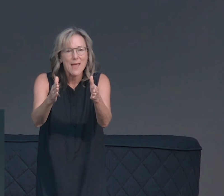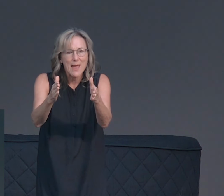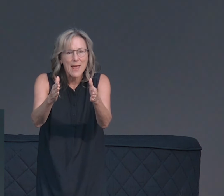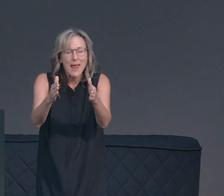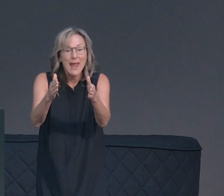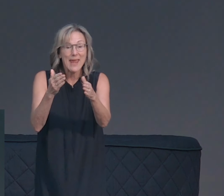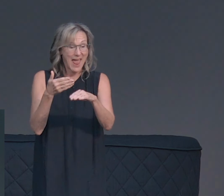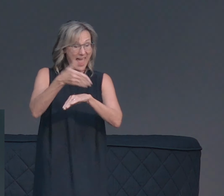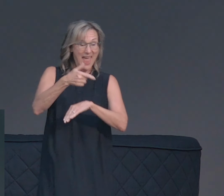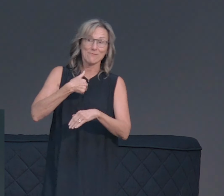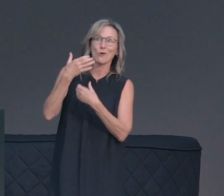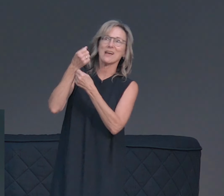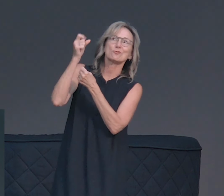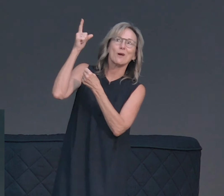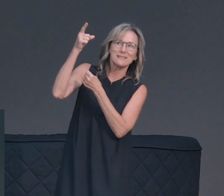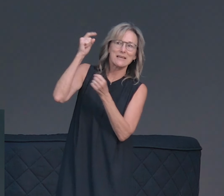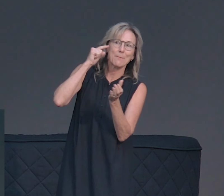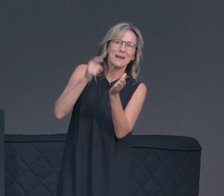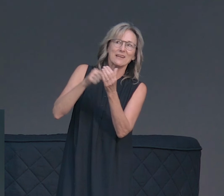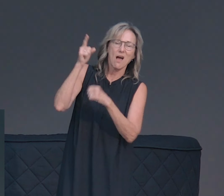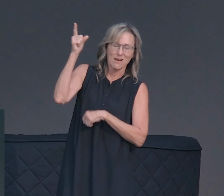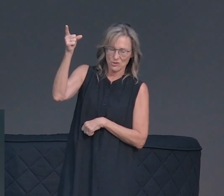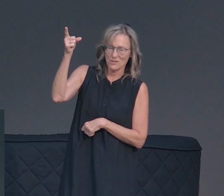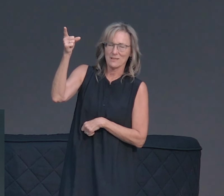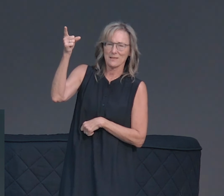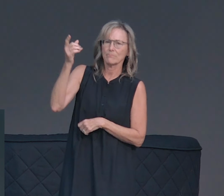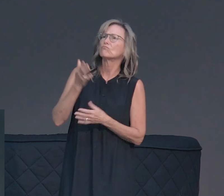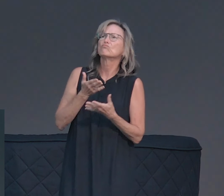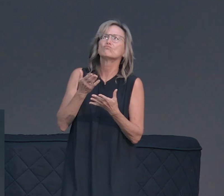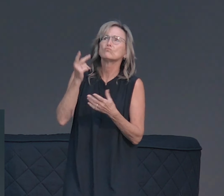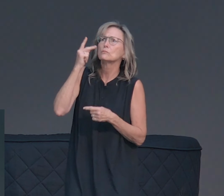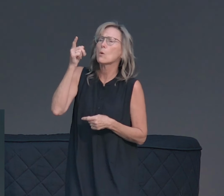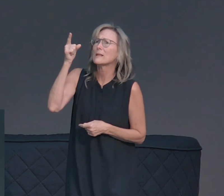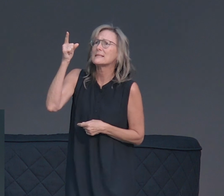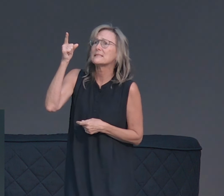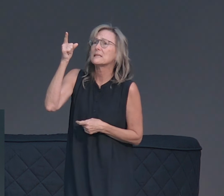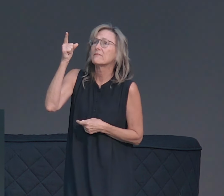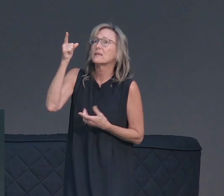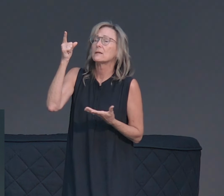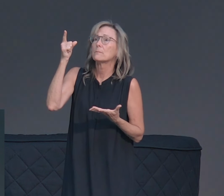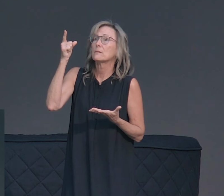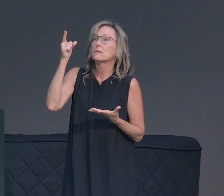What will I see of God when I trust in the Lord? You'll see more of His